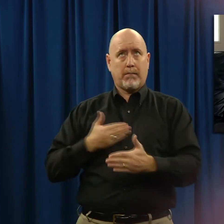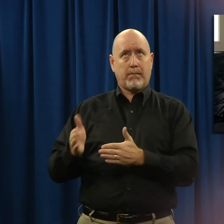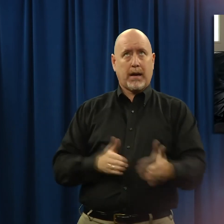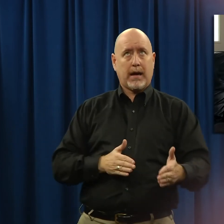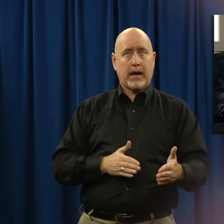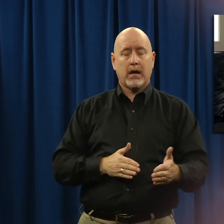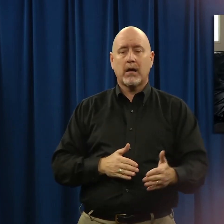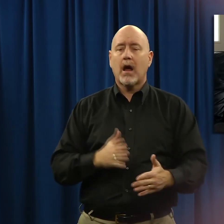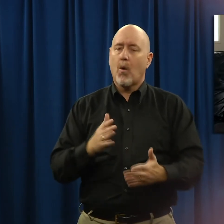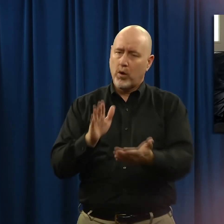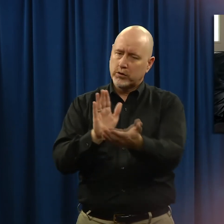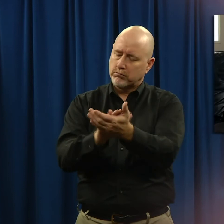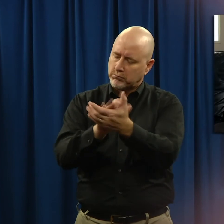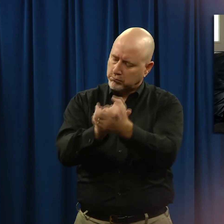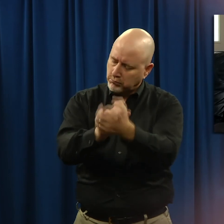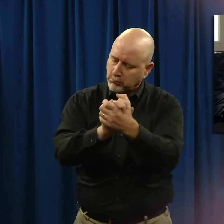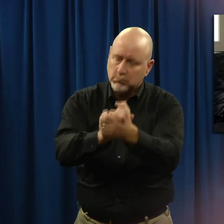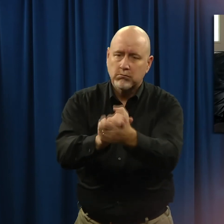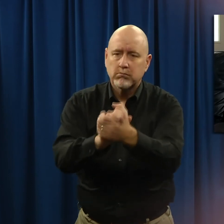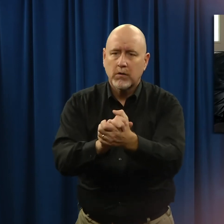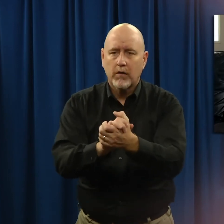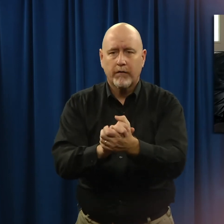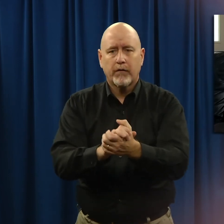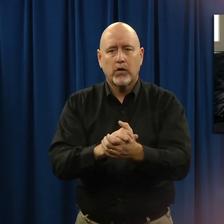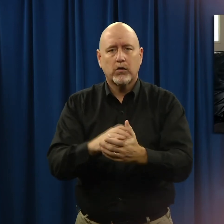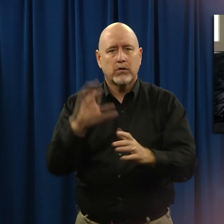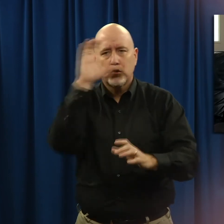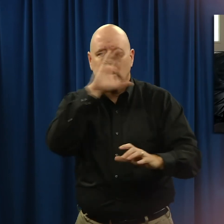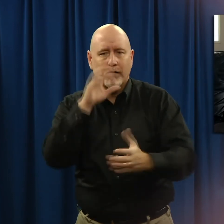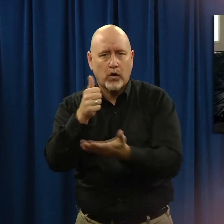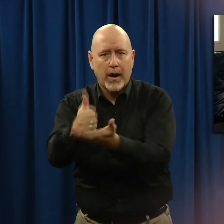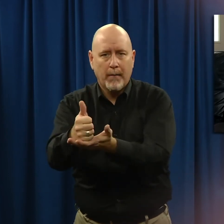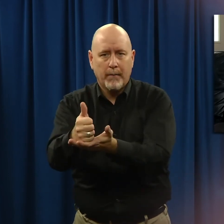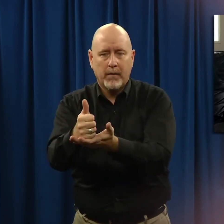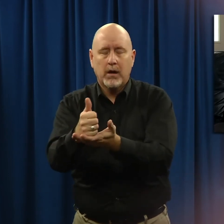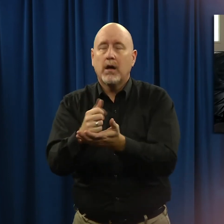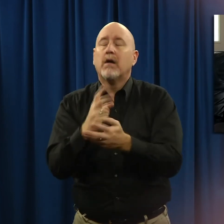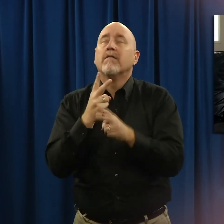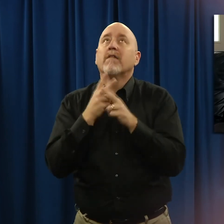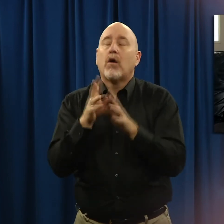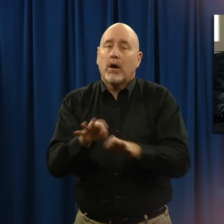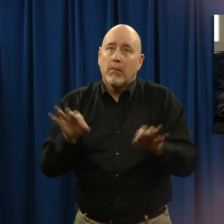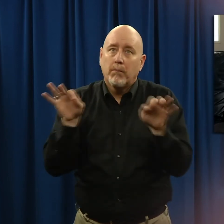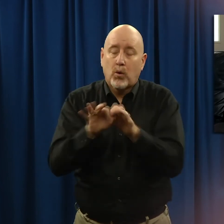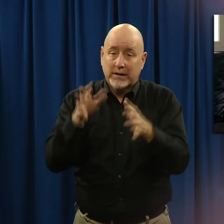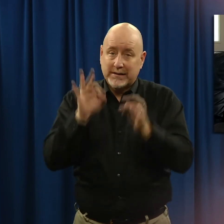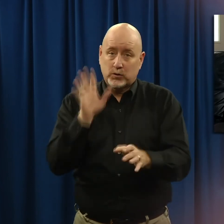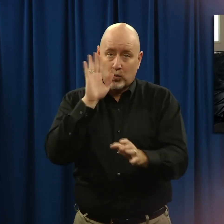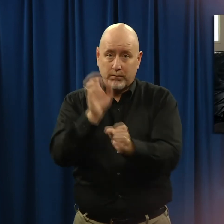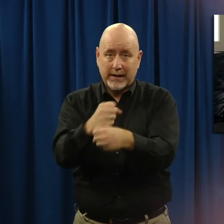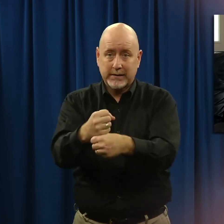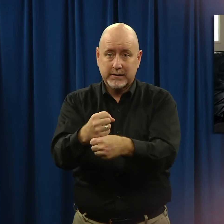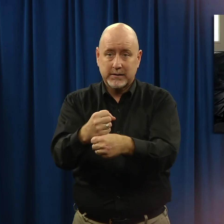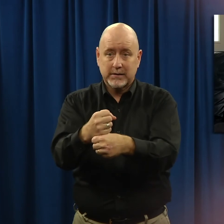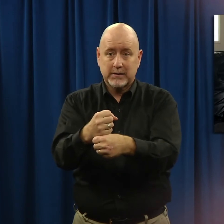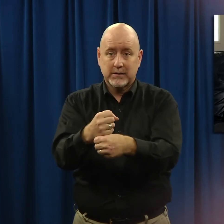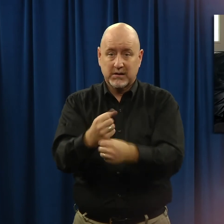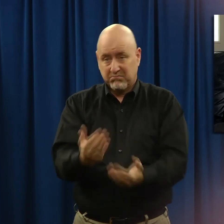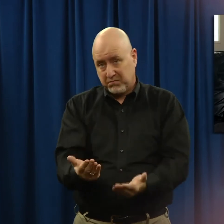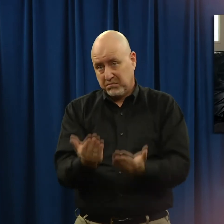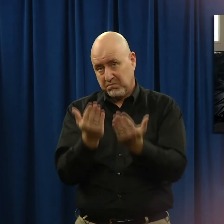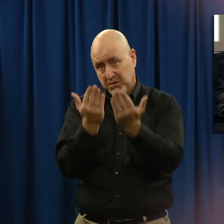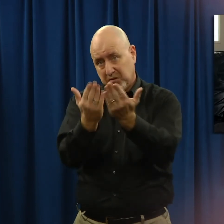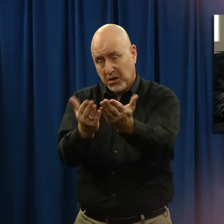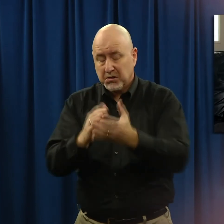I want to commend you for seeking help for this very important decision. And I'd like to